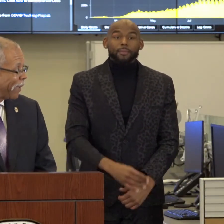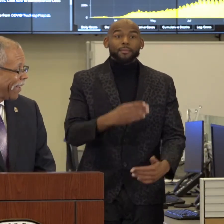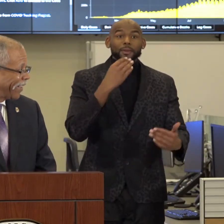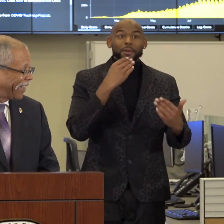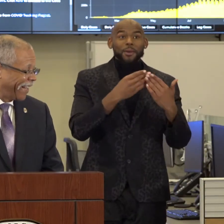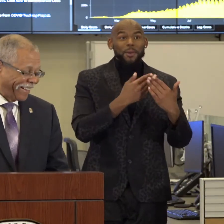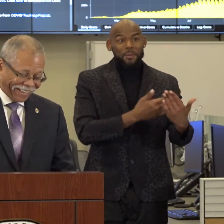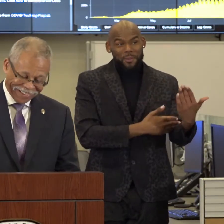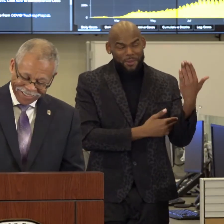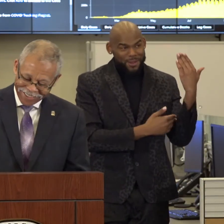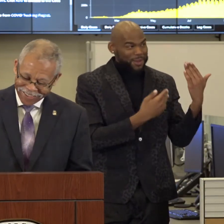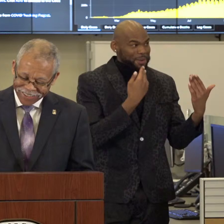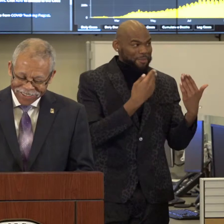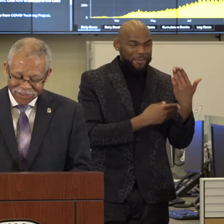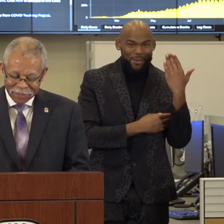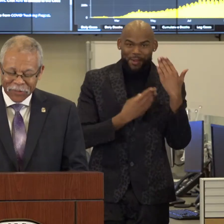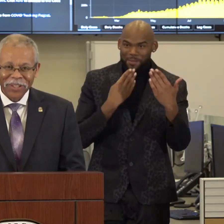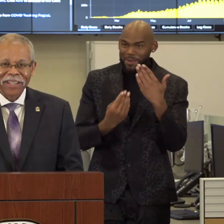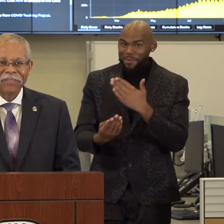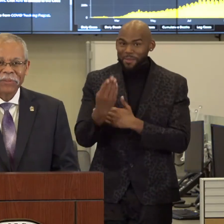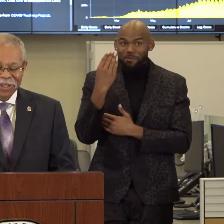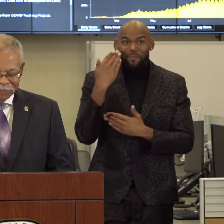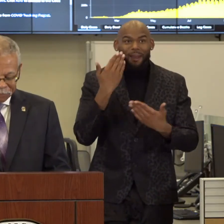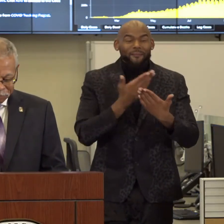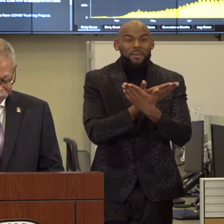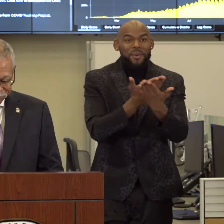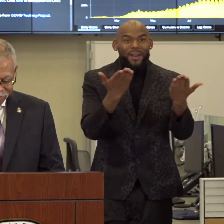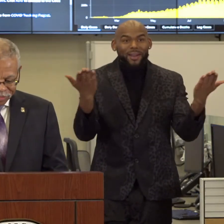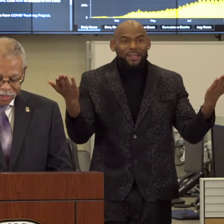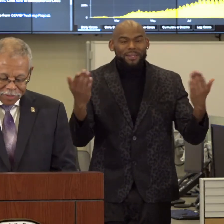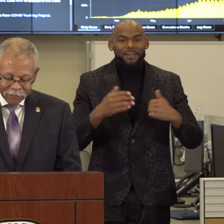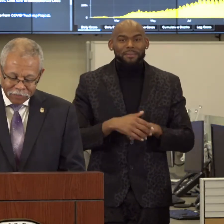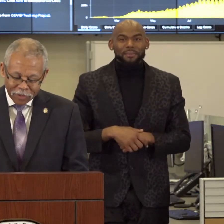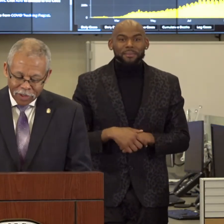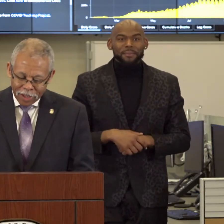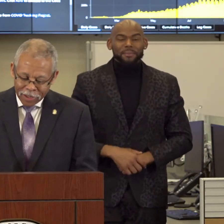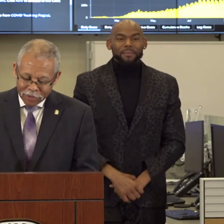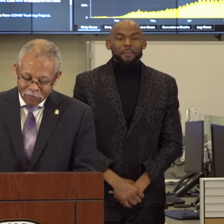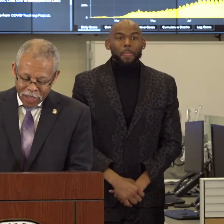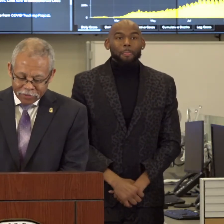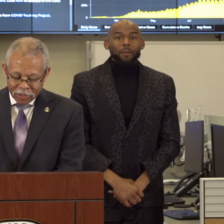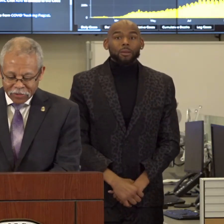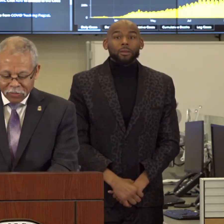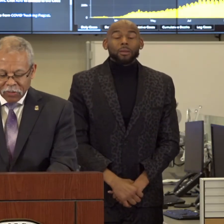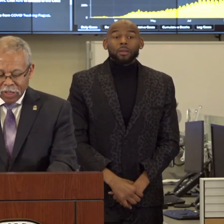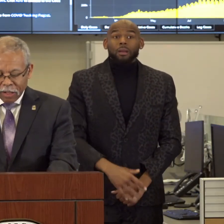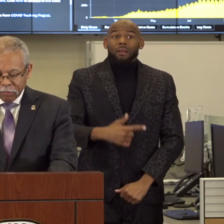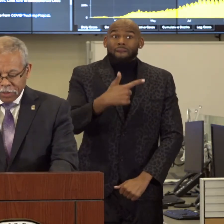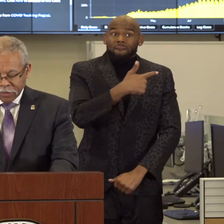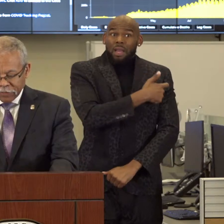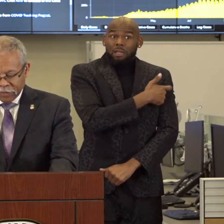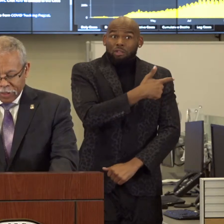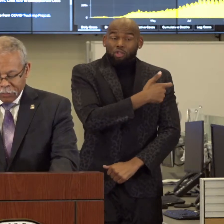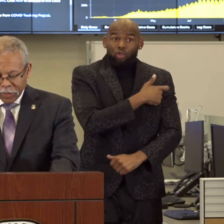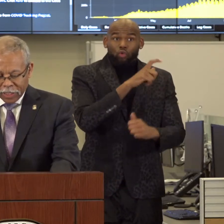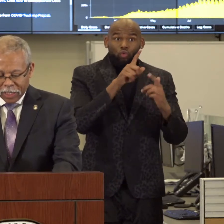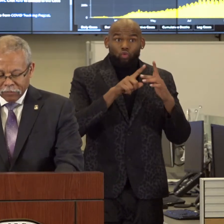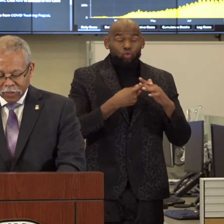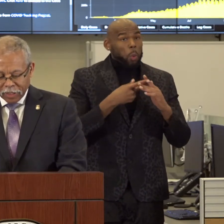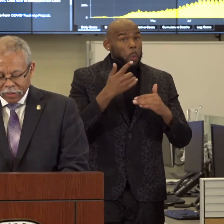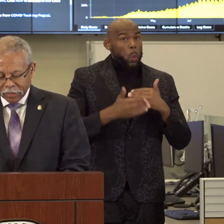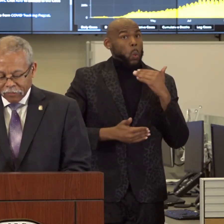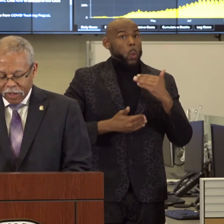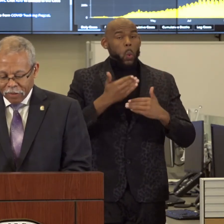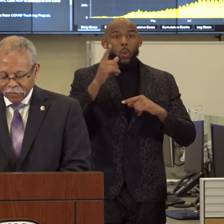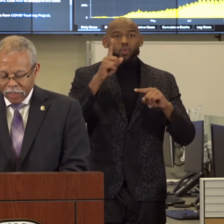Good morning, Madam County Exec. Good morning, everyone. As our vaccination rollout builds steam, we